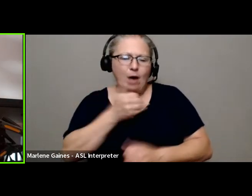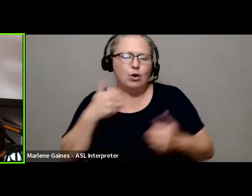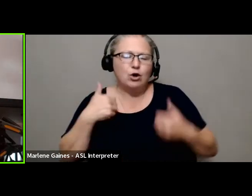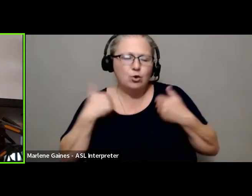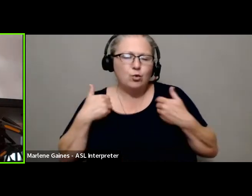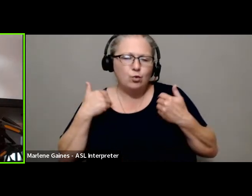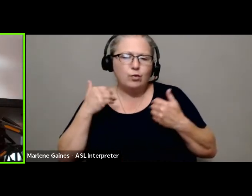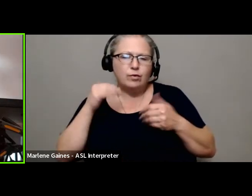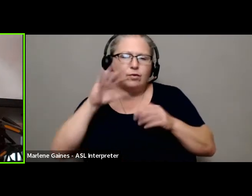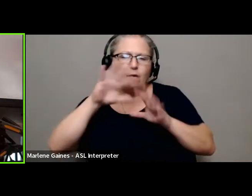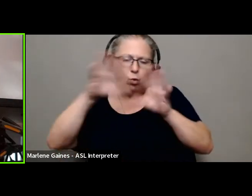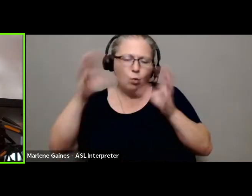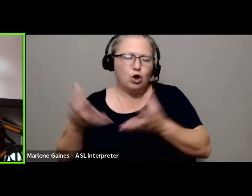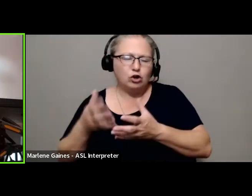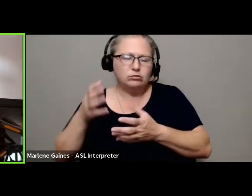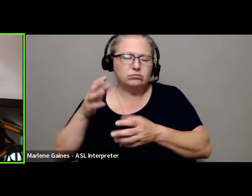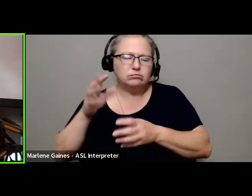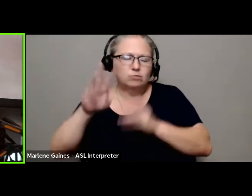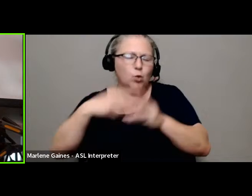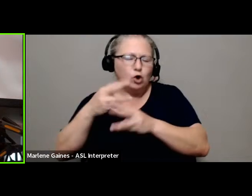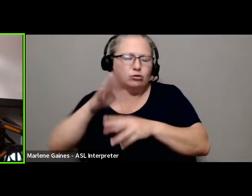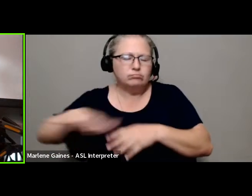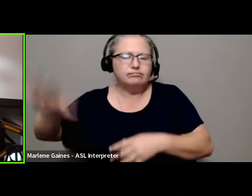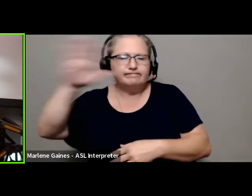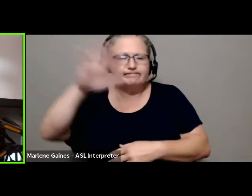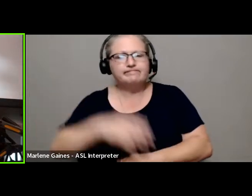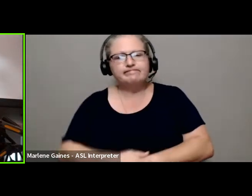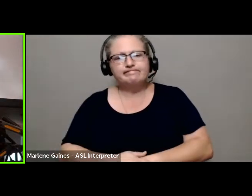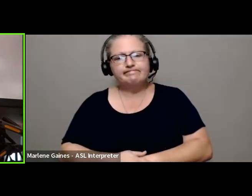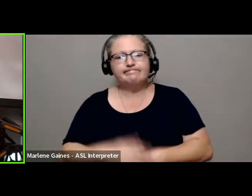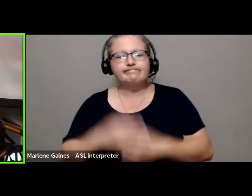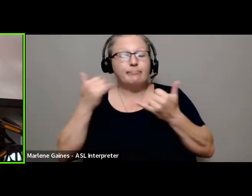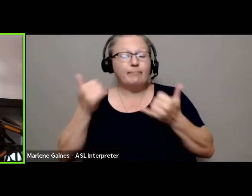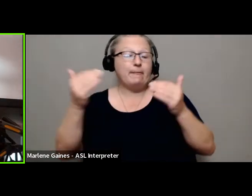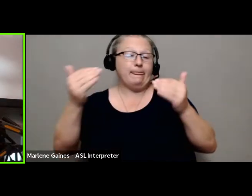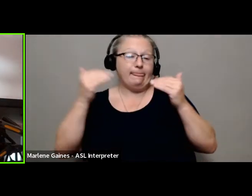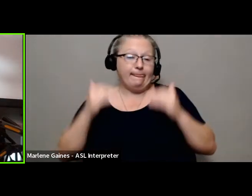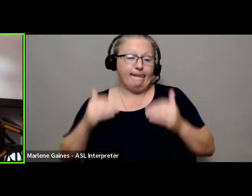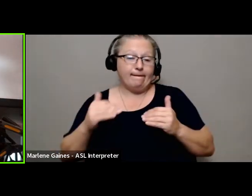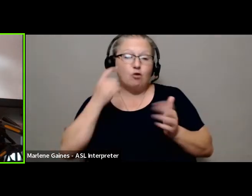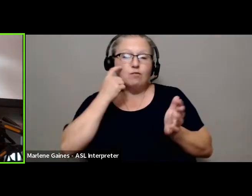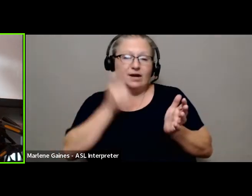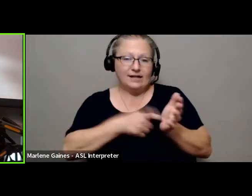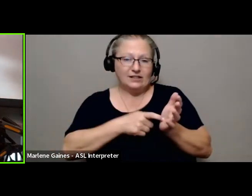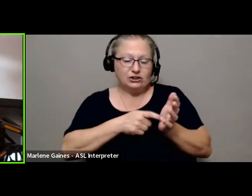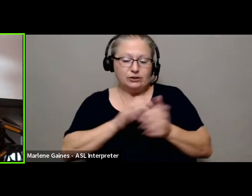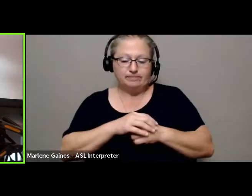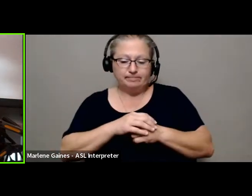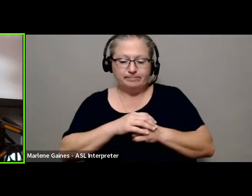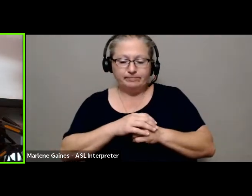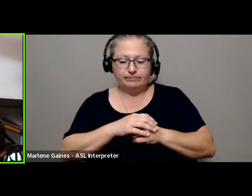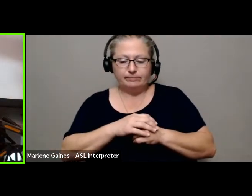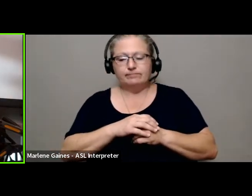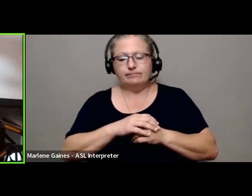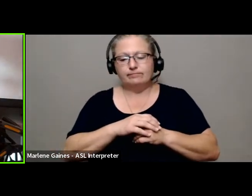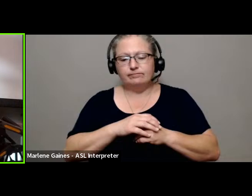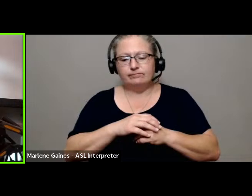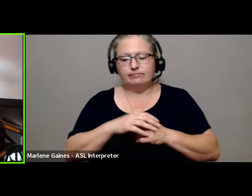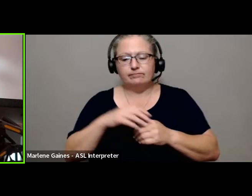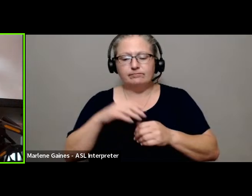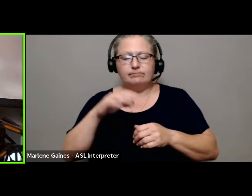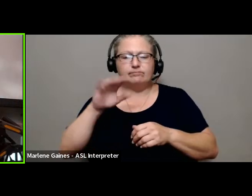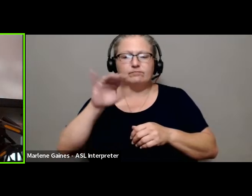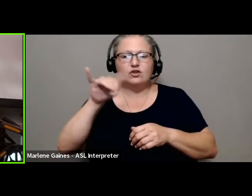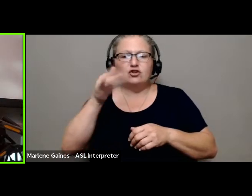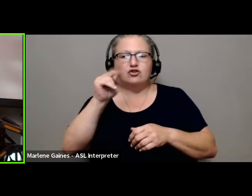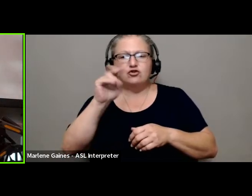youth around the world. Okay, we will go on to recognition. We will start with our